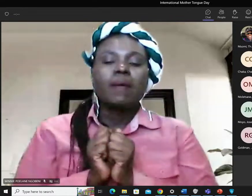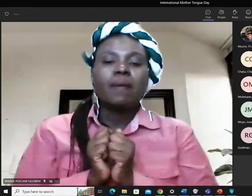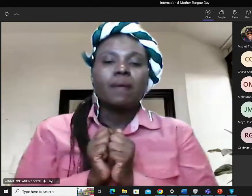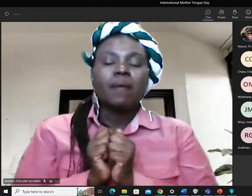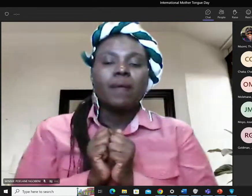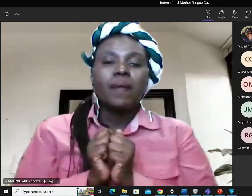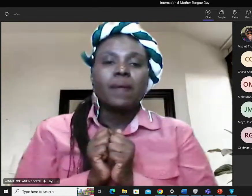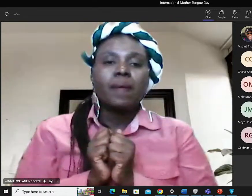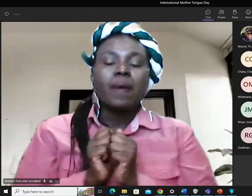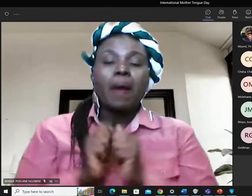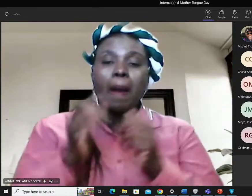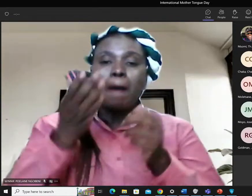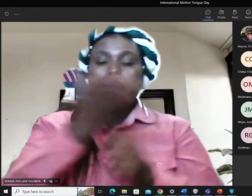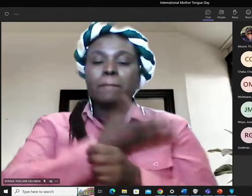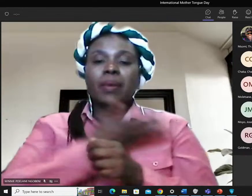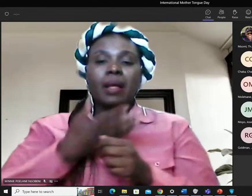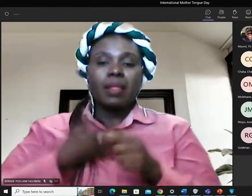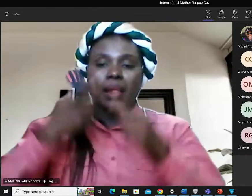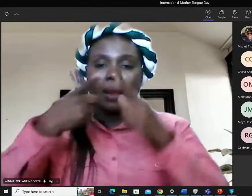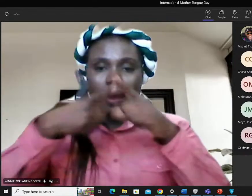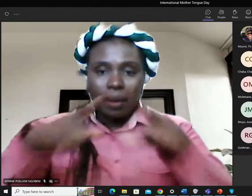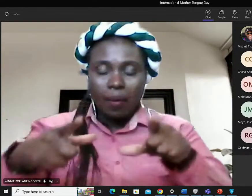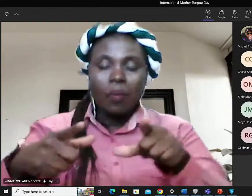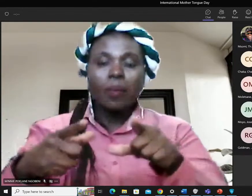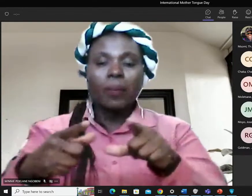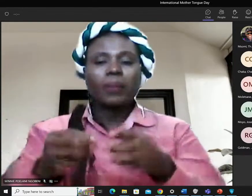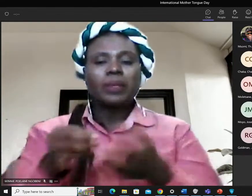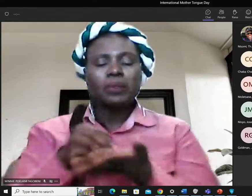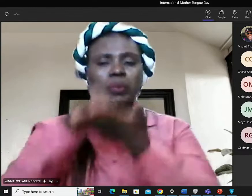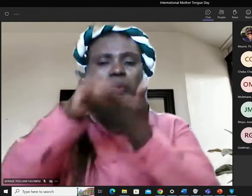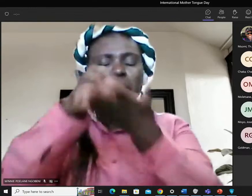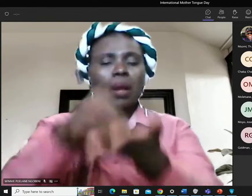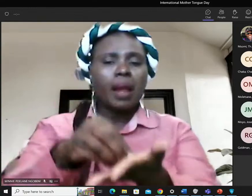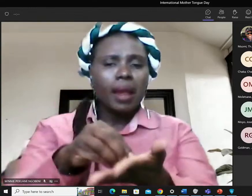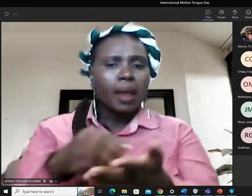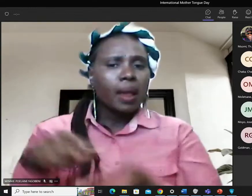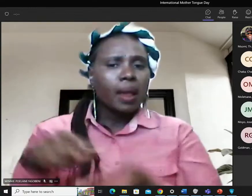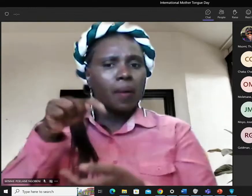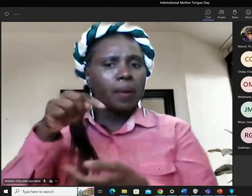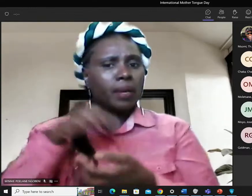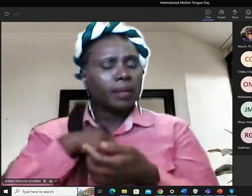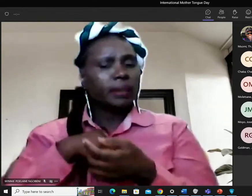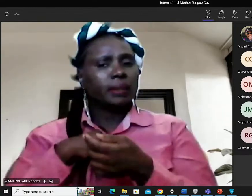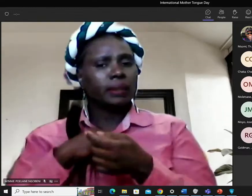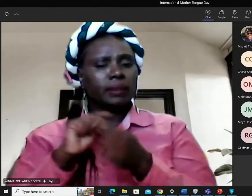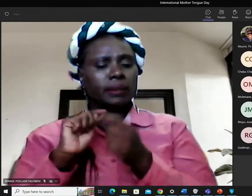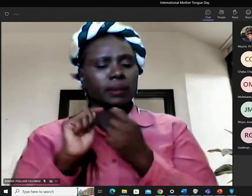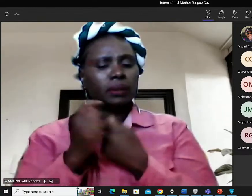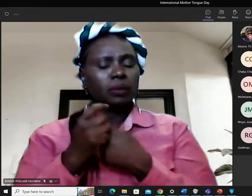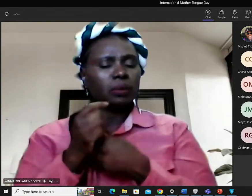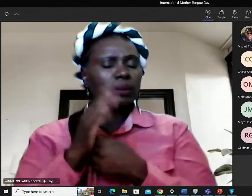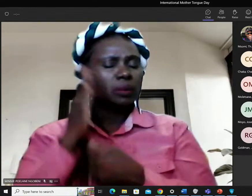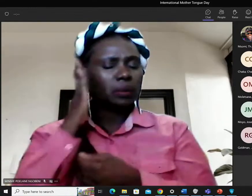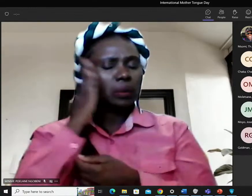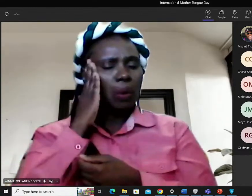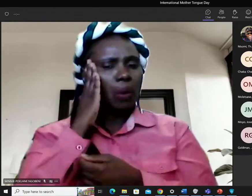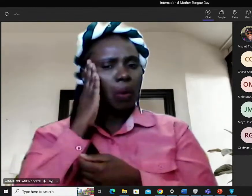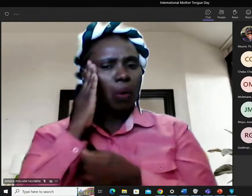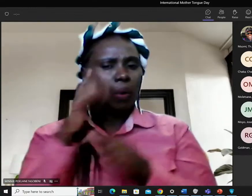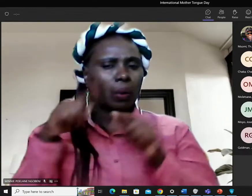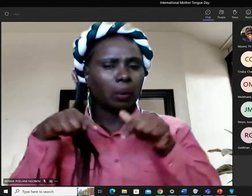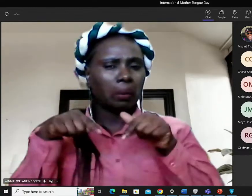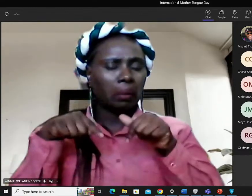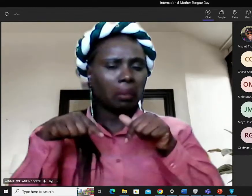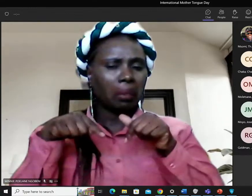the mother language. We tend to be, you know, almost scared, almost shy